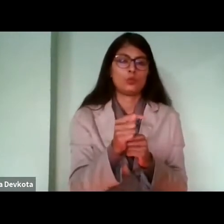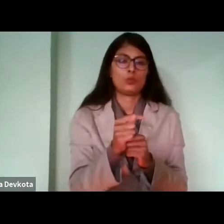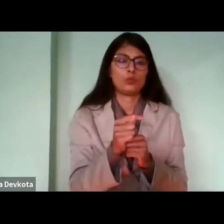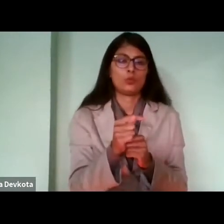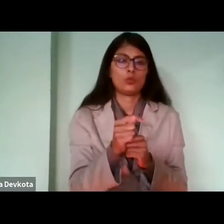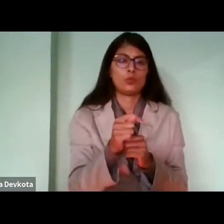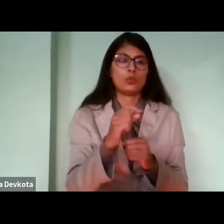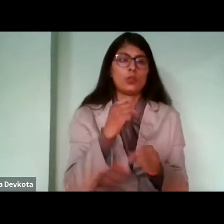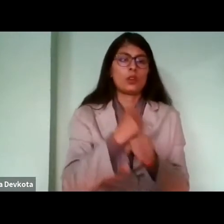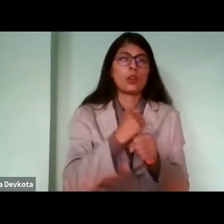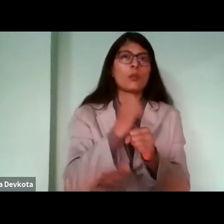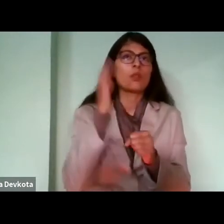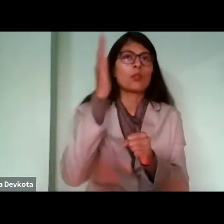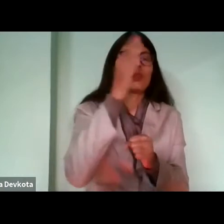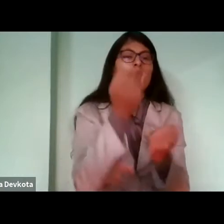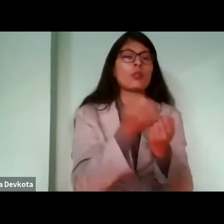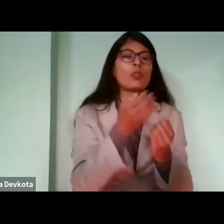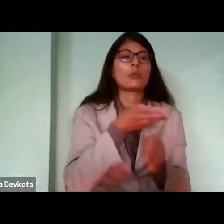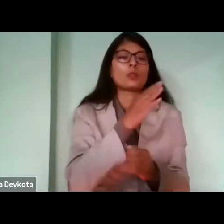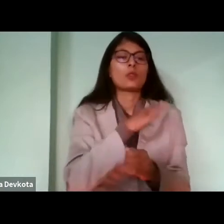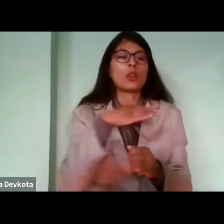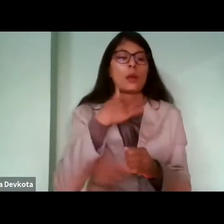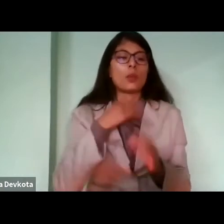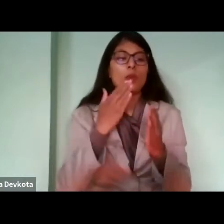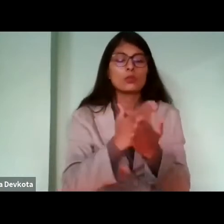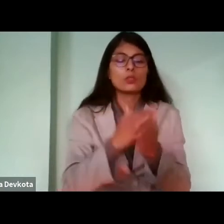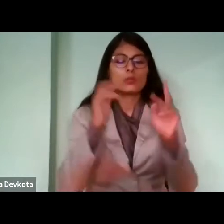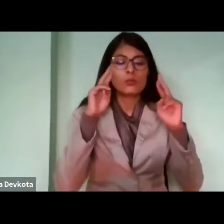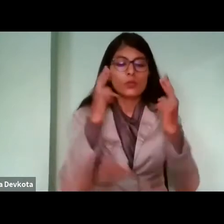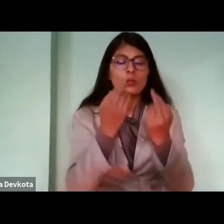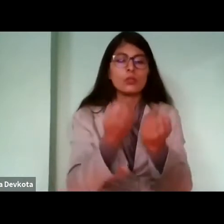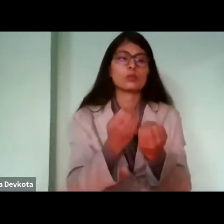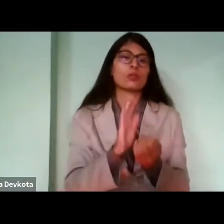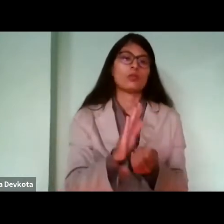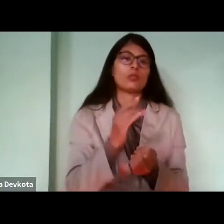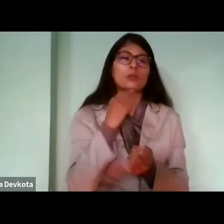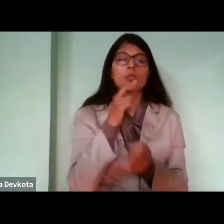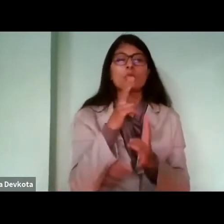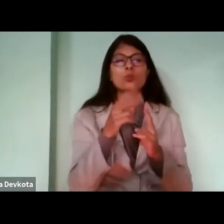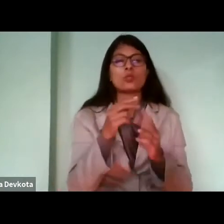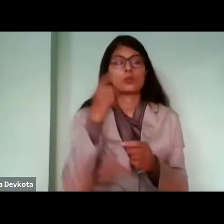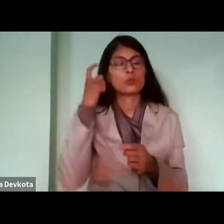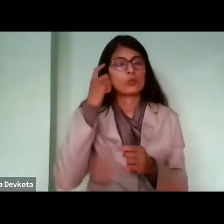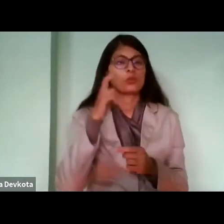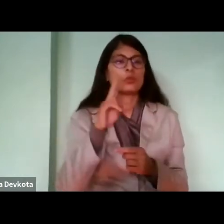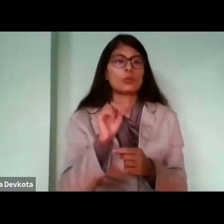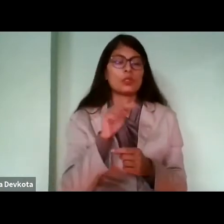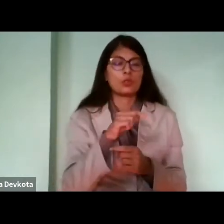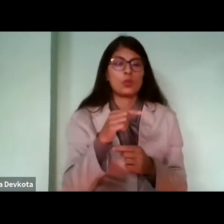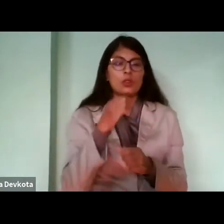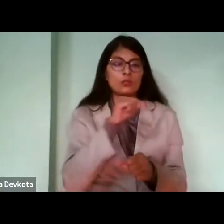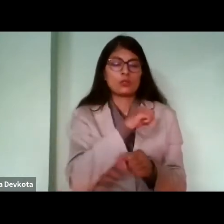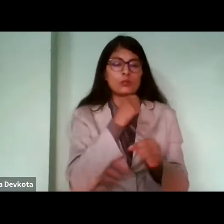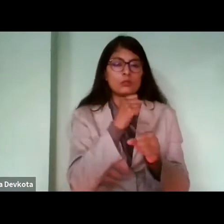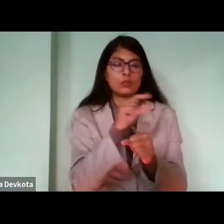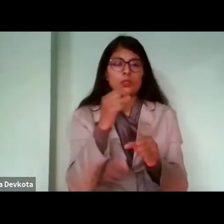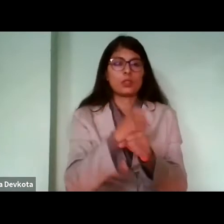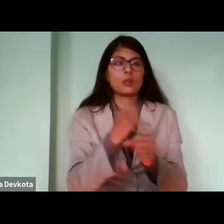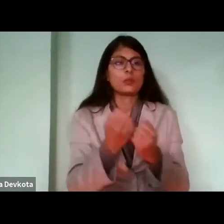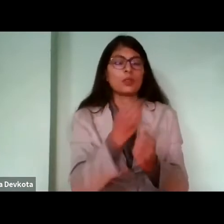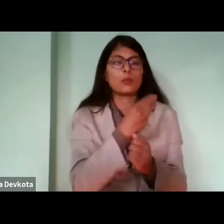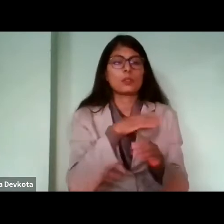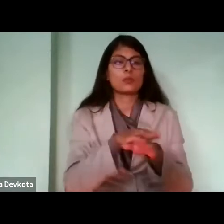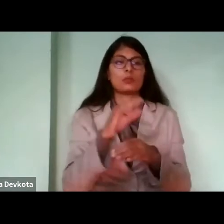do we extend them to sex workers? The reality of being a sex worker and a migrant sex